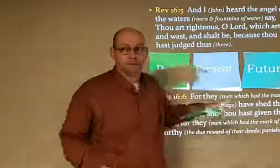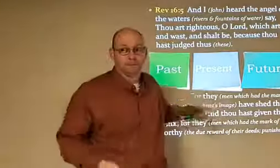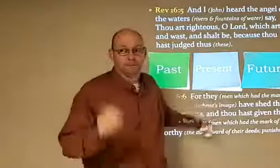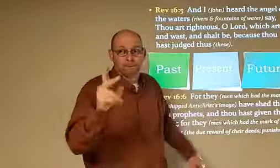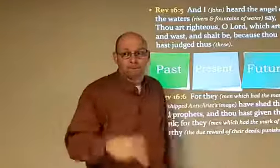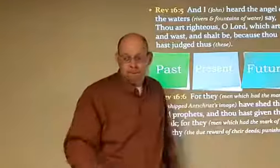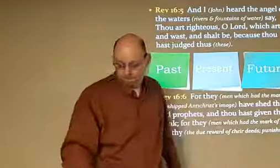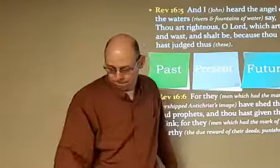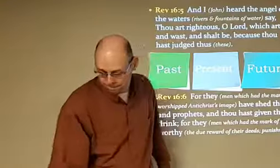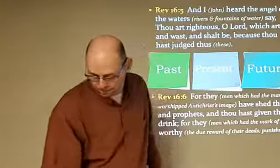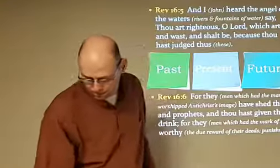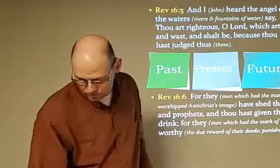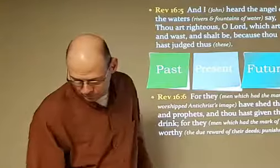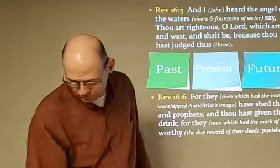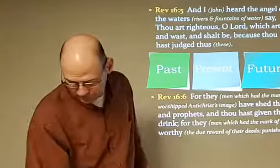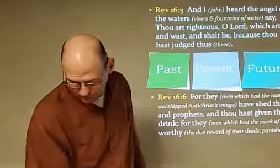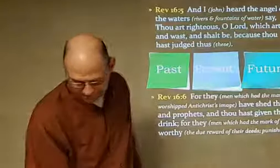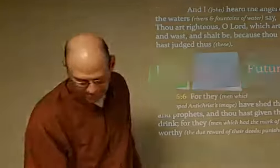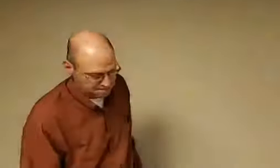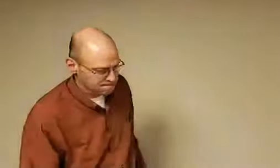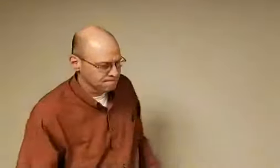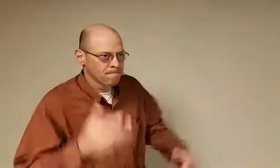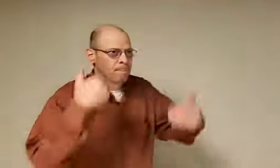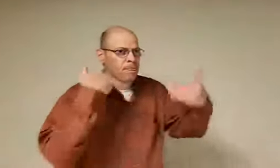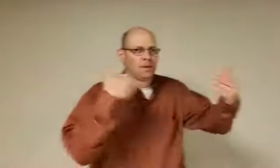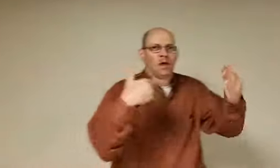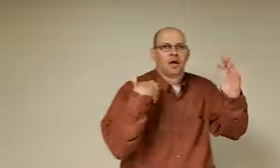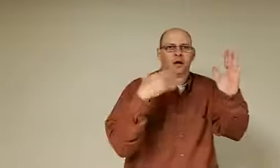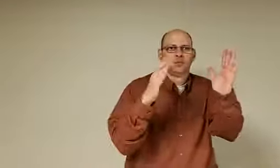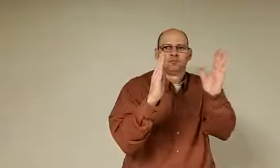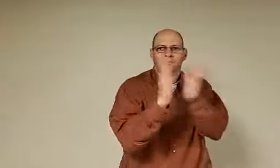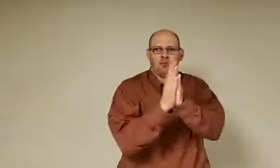All right? God bless. Let's pray